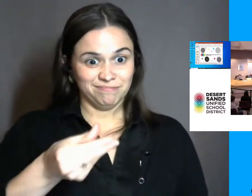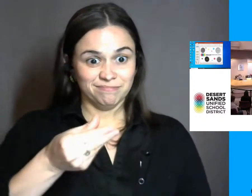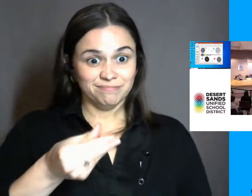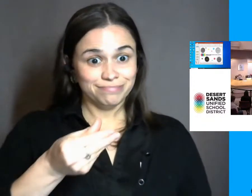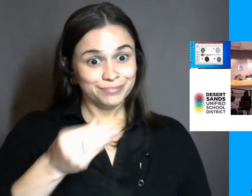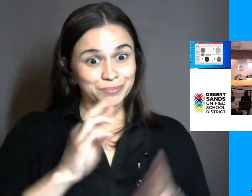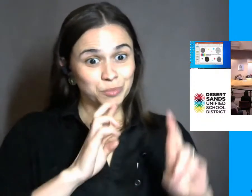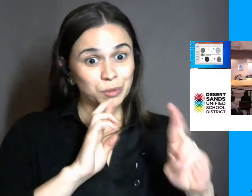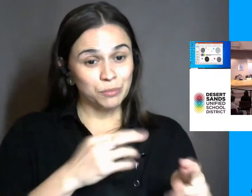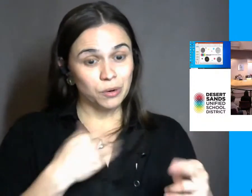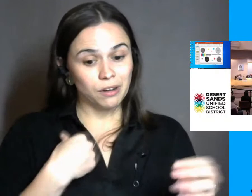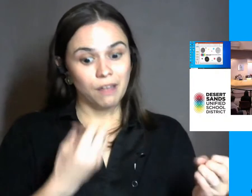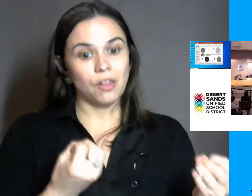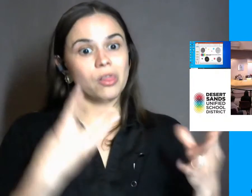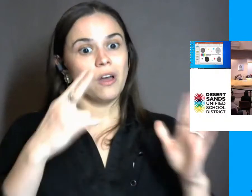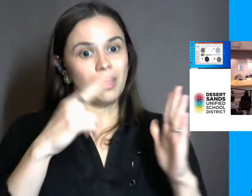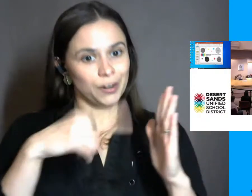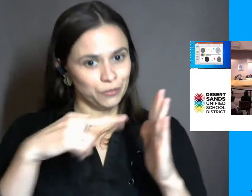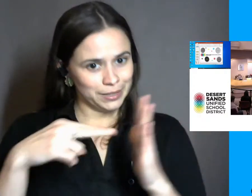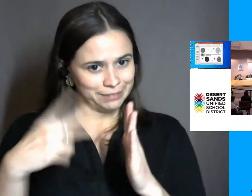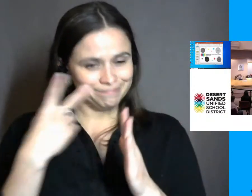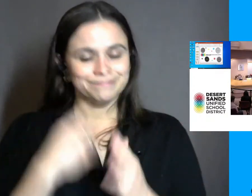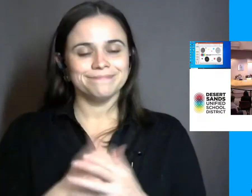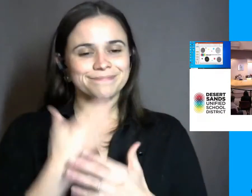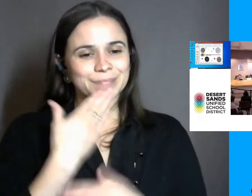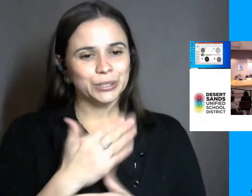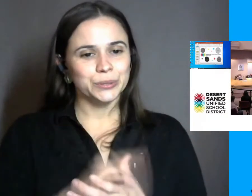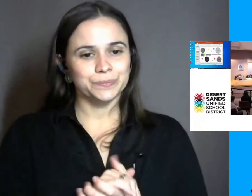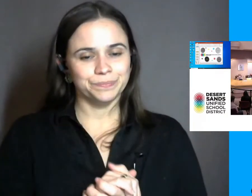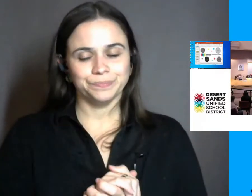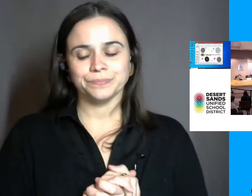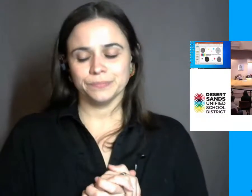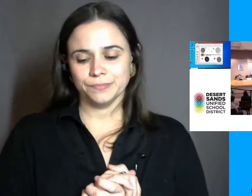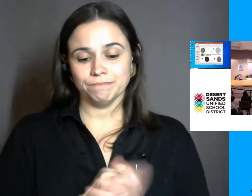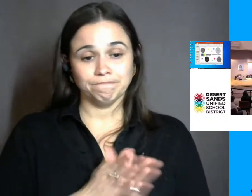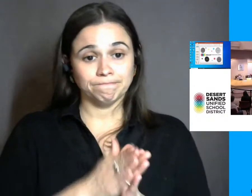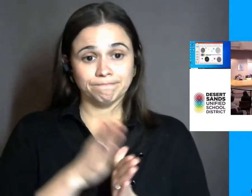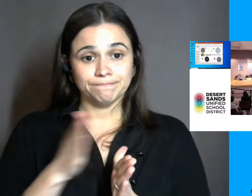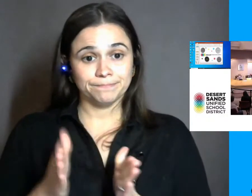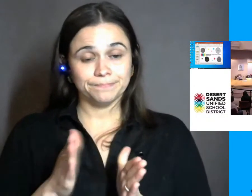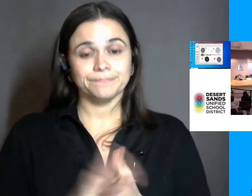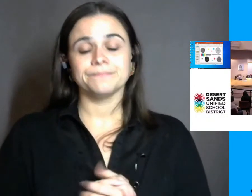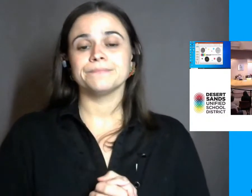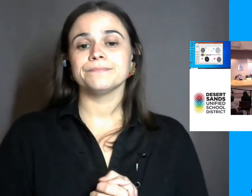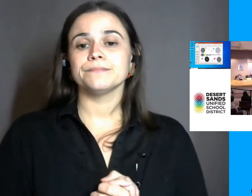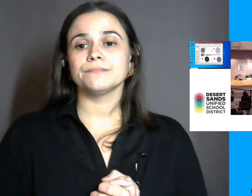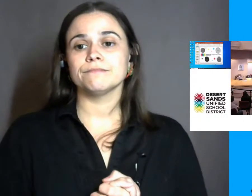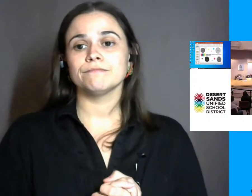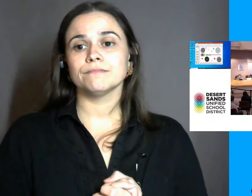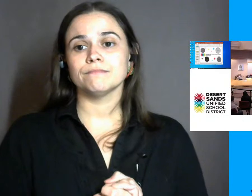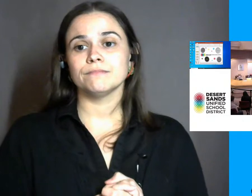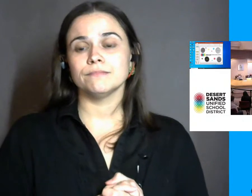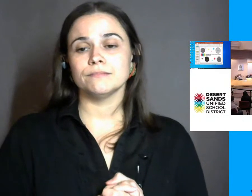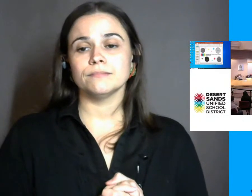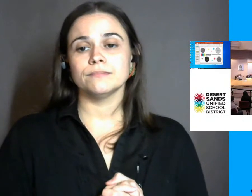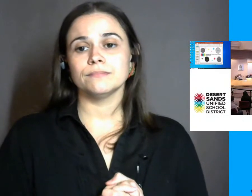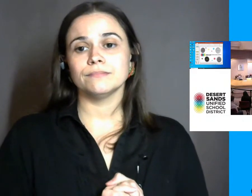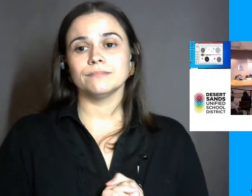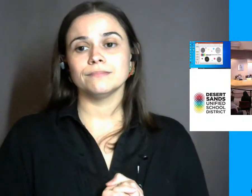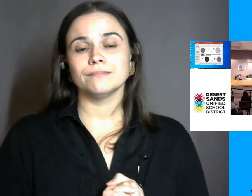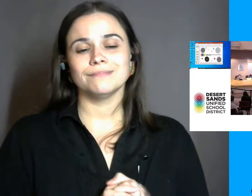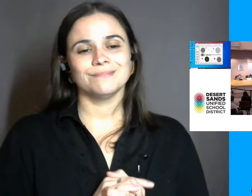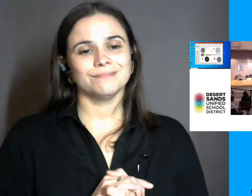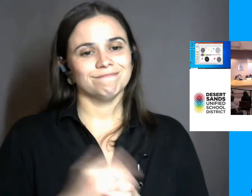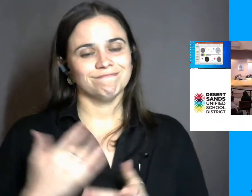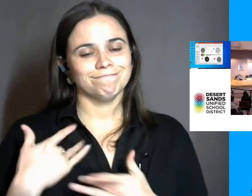date on all the points. Thank you. You're welcome. Horace? As usual, an awesome report.